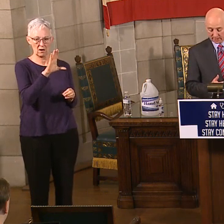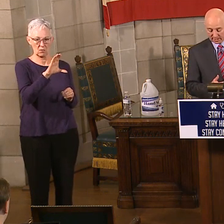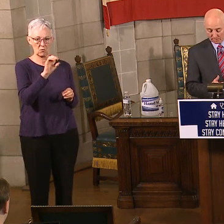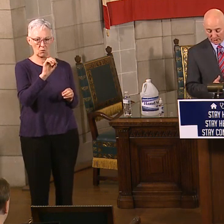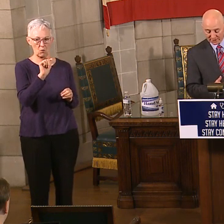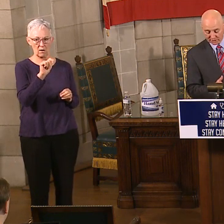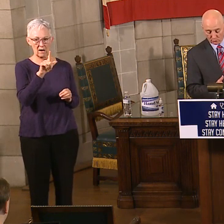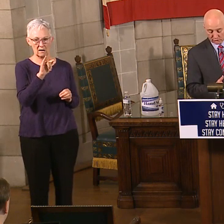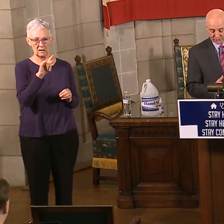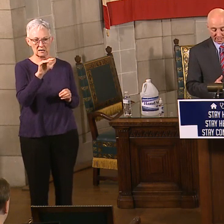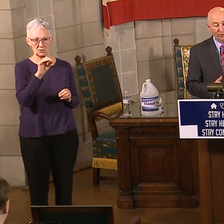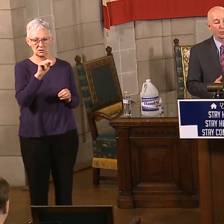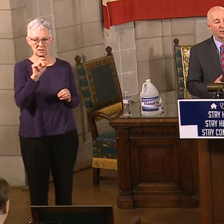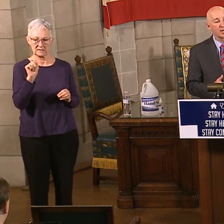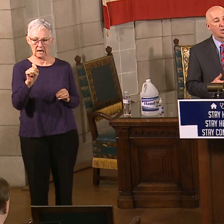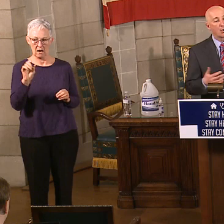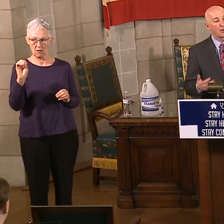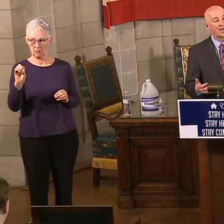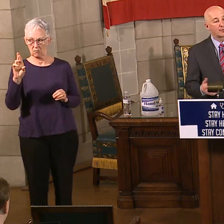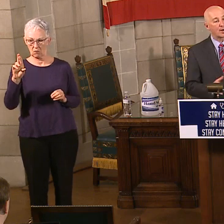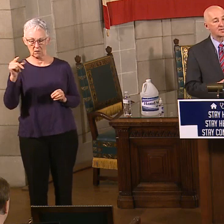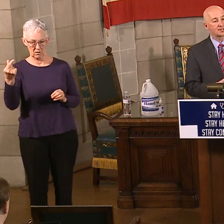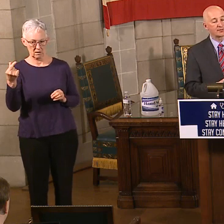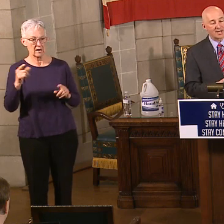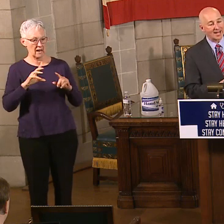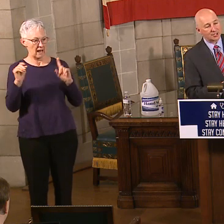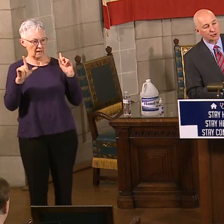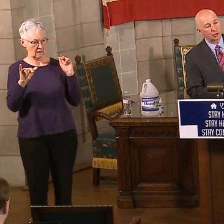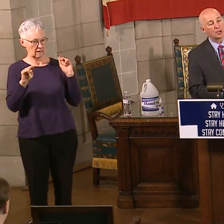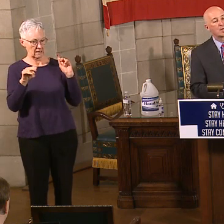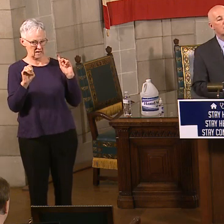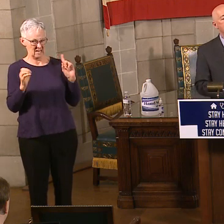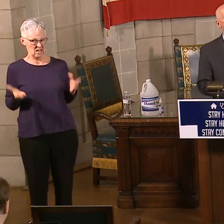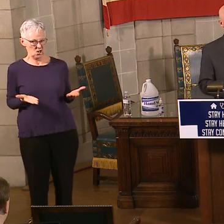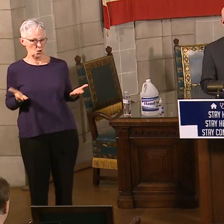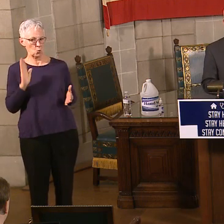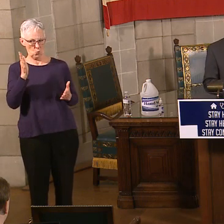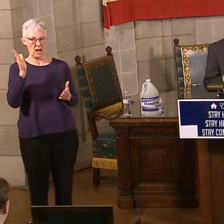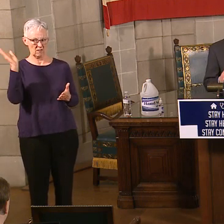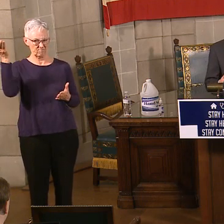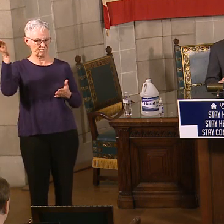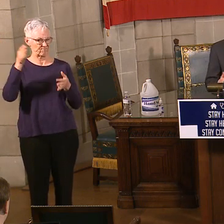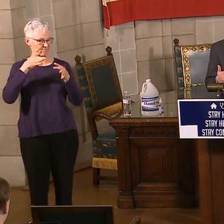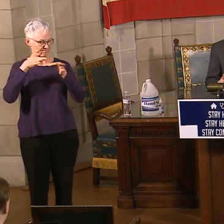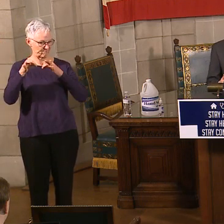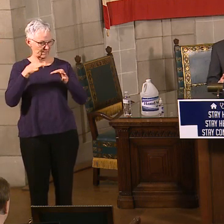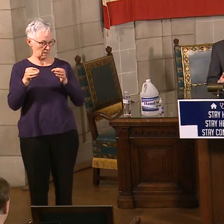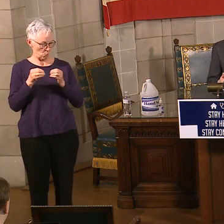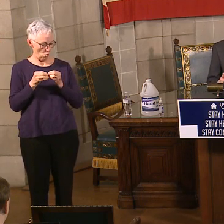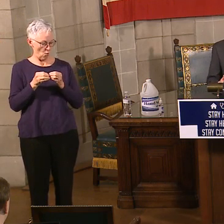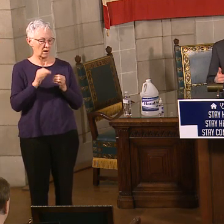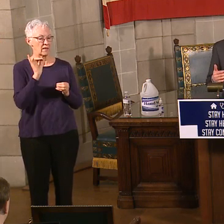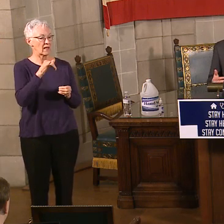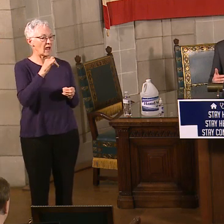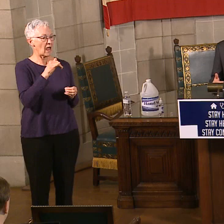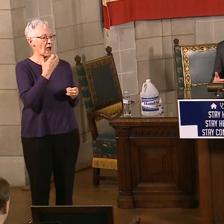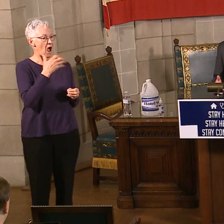nebraskacoalition.org, and nebraskacoalition.org, or that national domestic violence hotline is